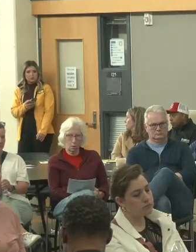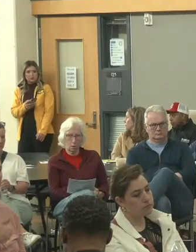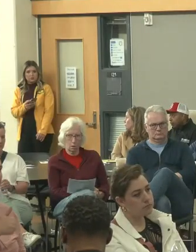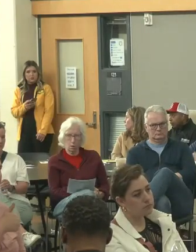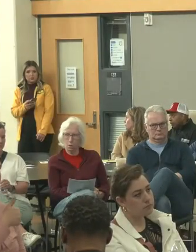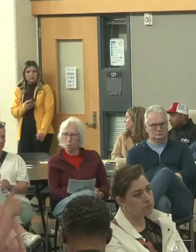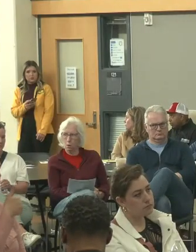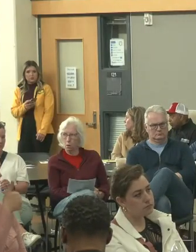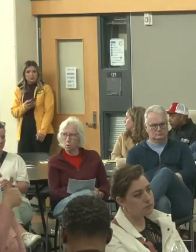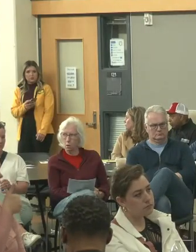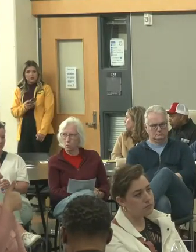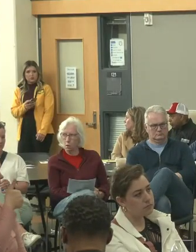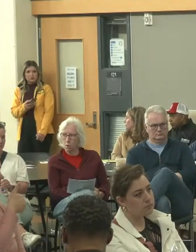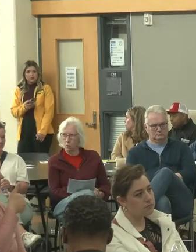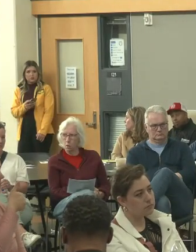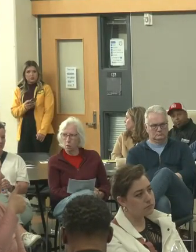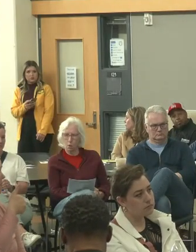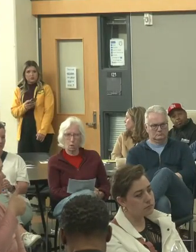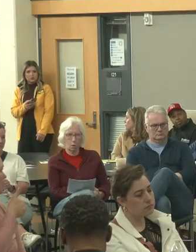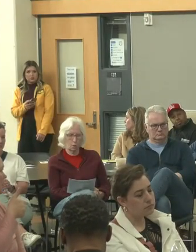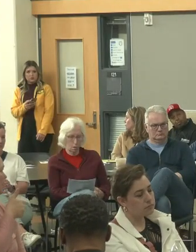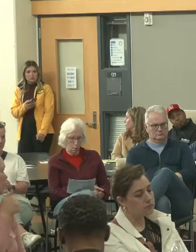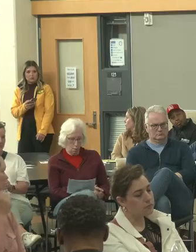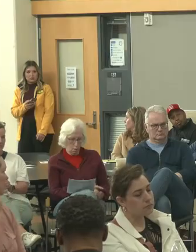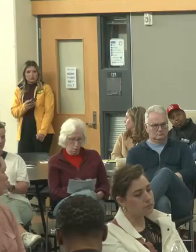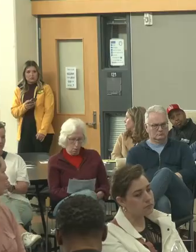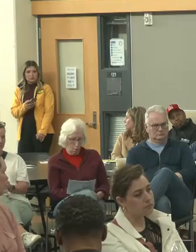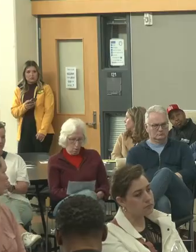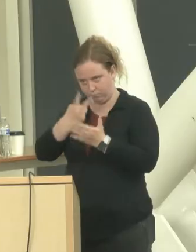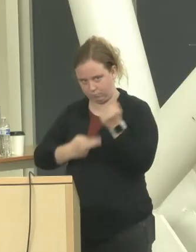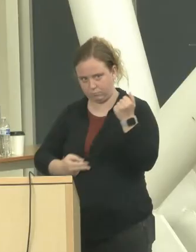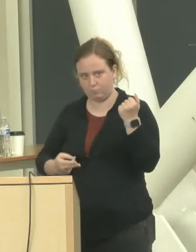Okay, I'm seeing some both. All right, so